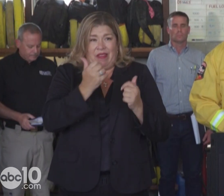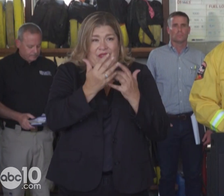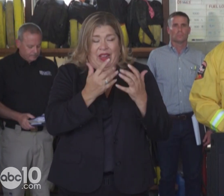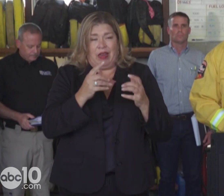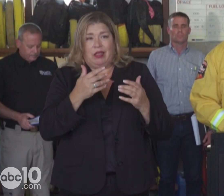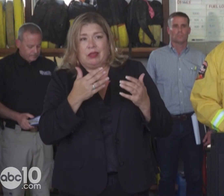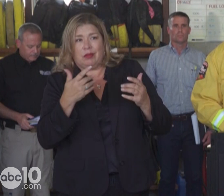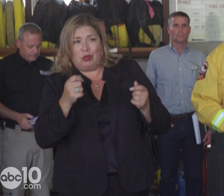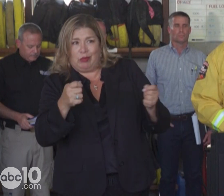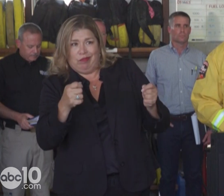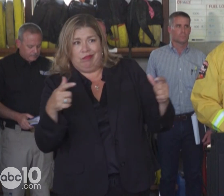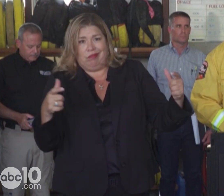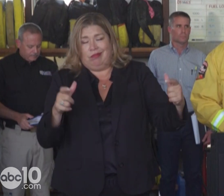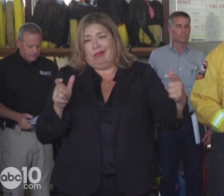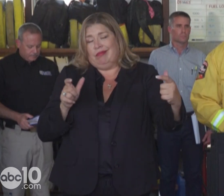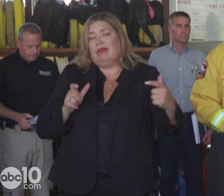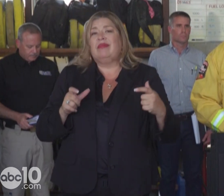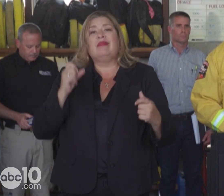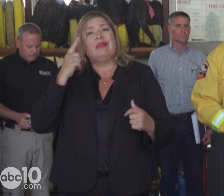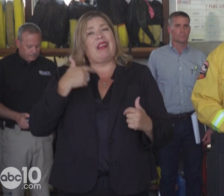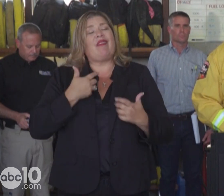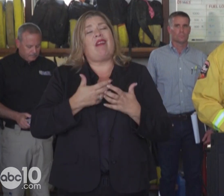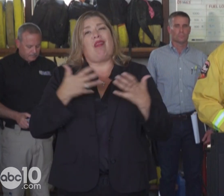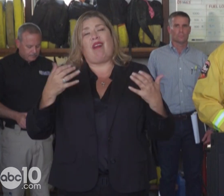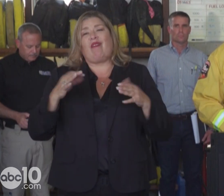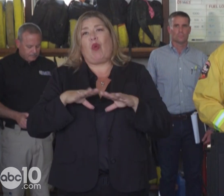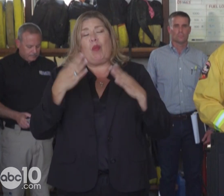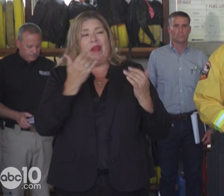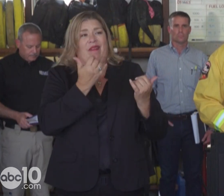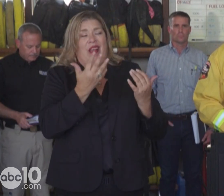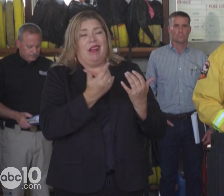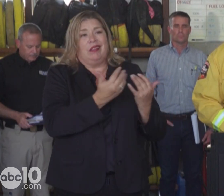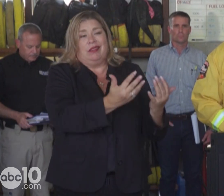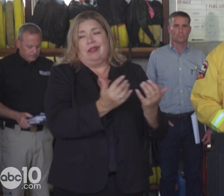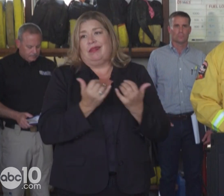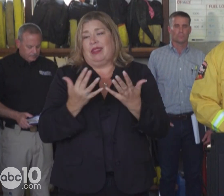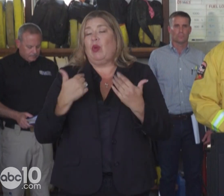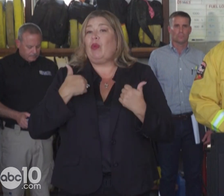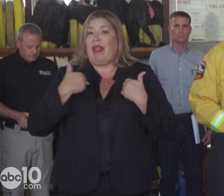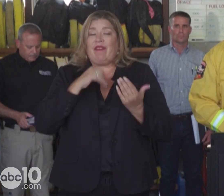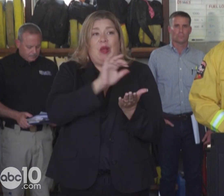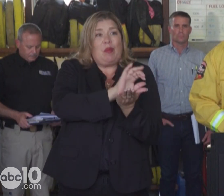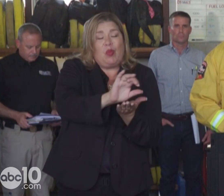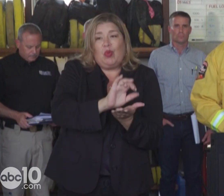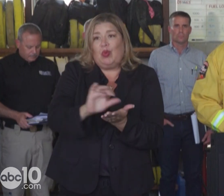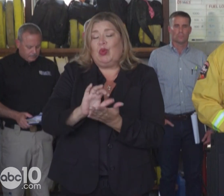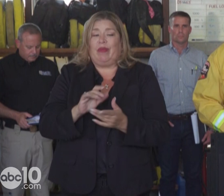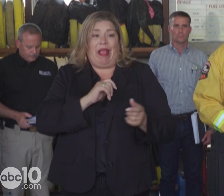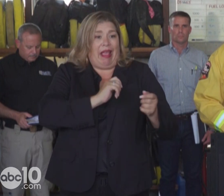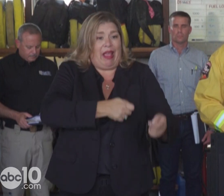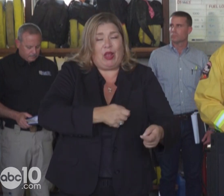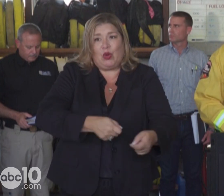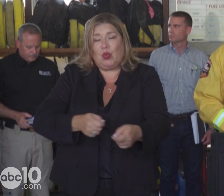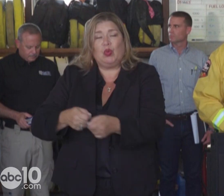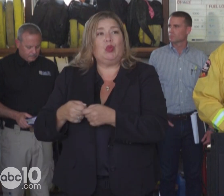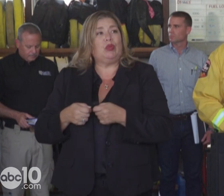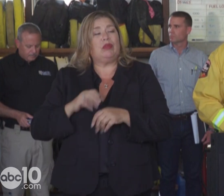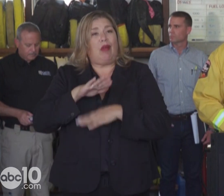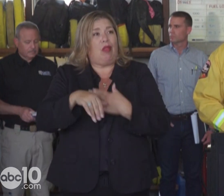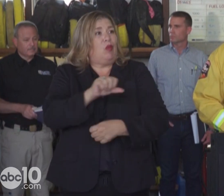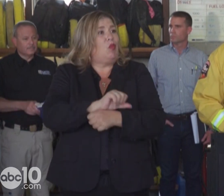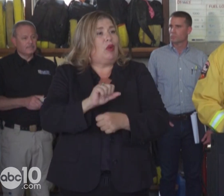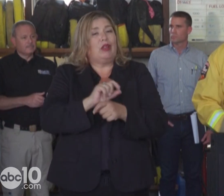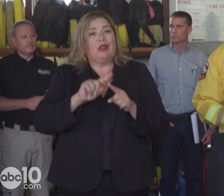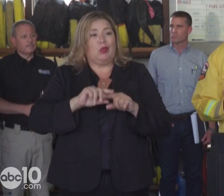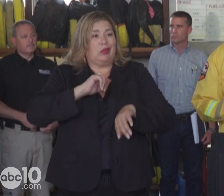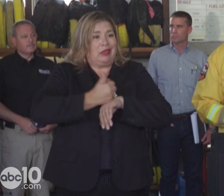this fire. There's still a lot of open line. We have bulldozers, hand crews, all working to put